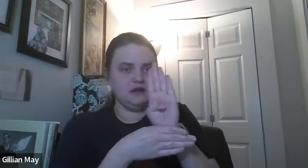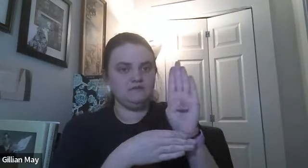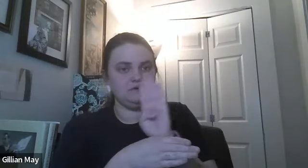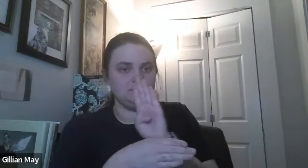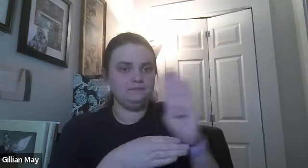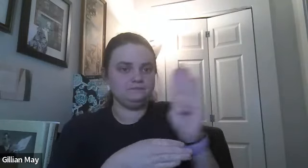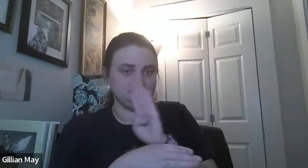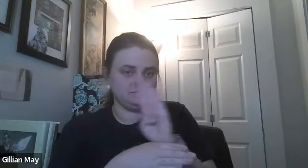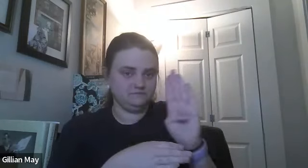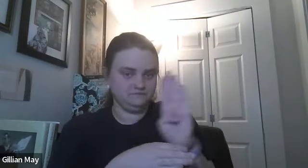and forth.